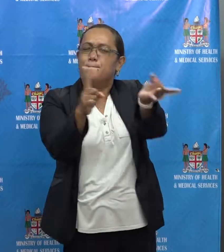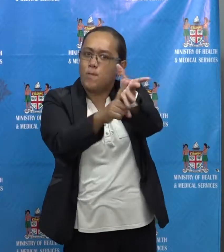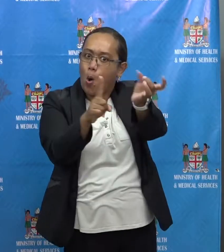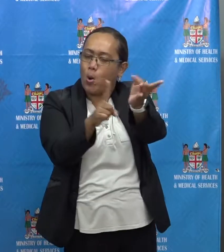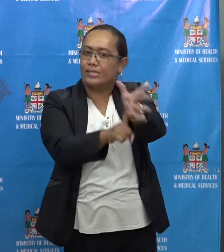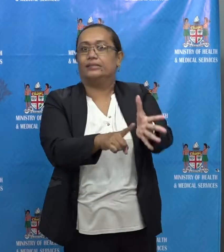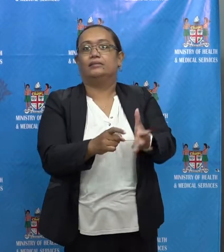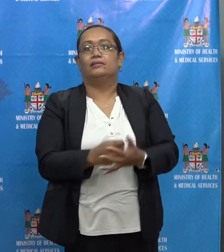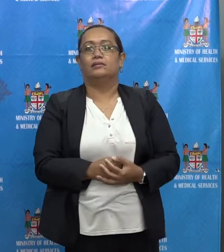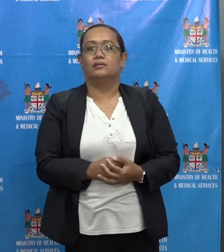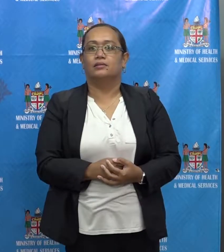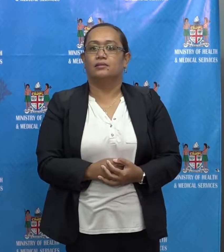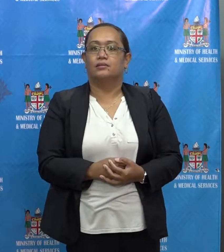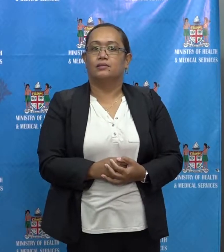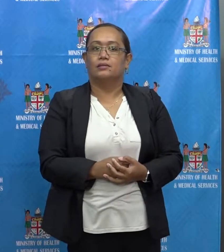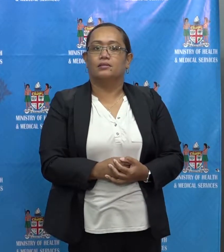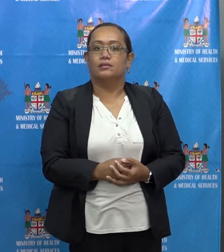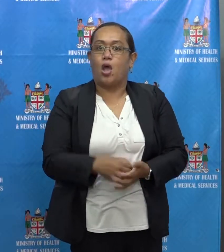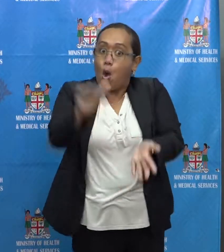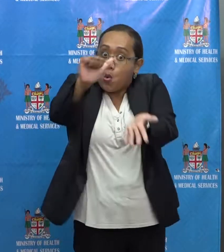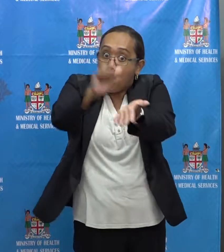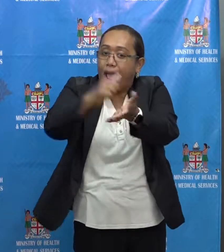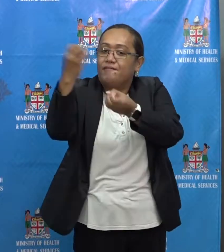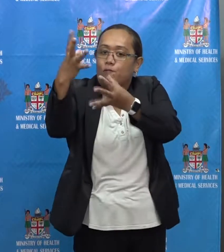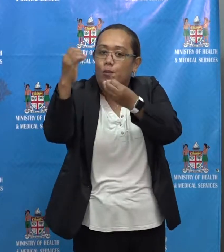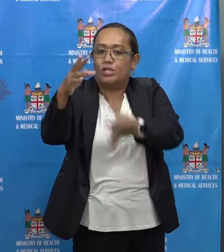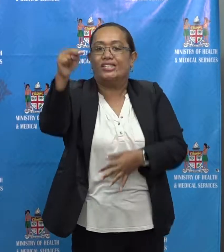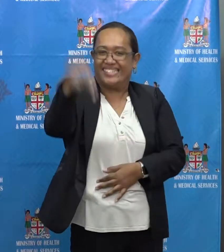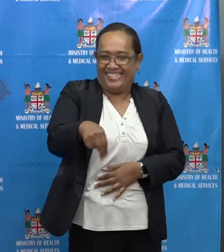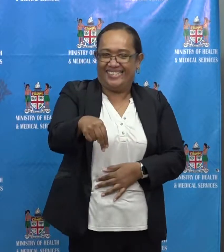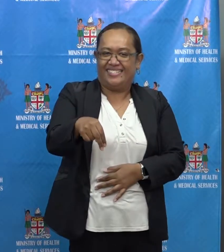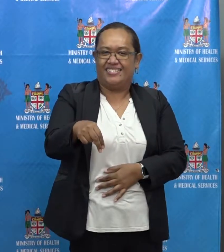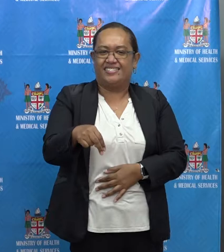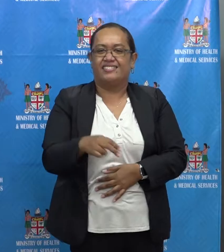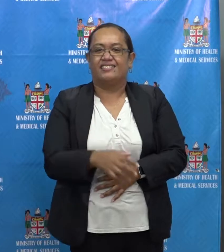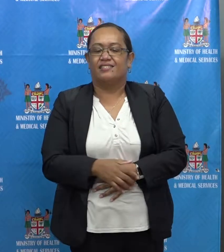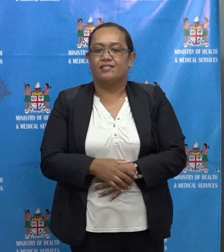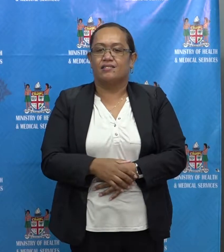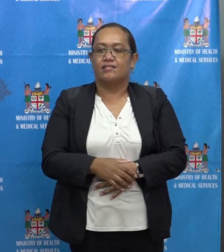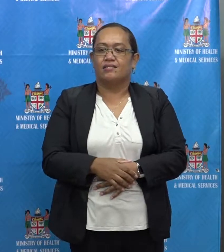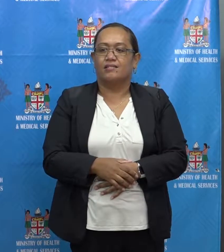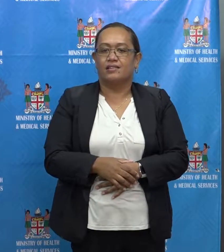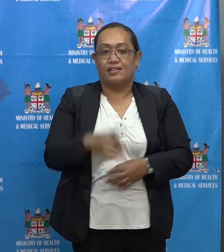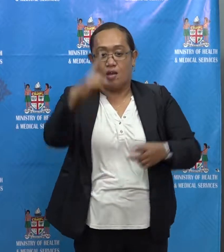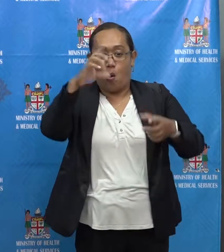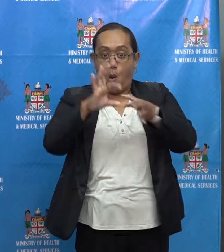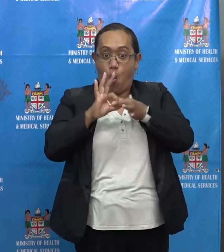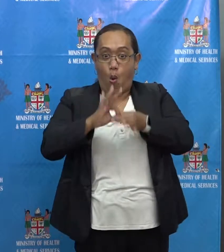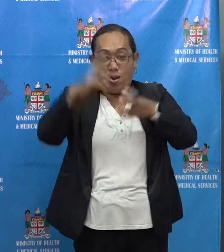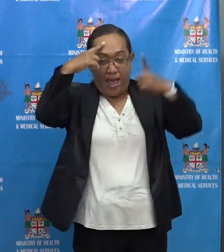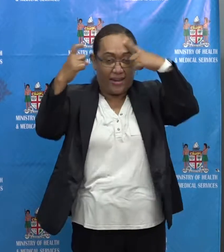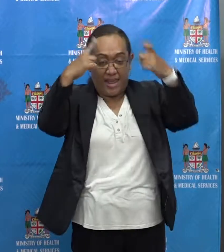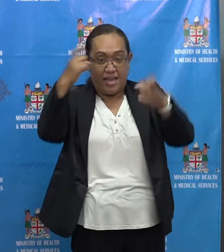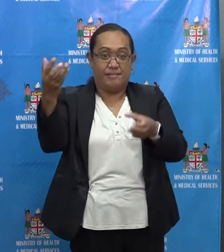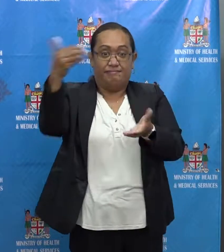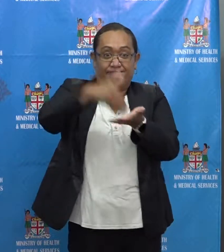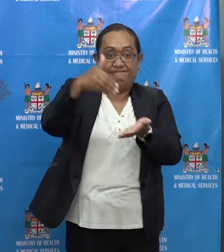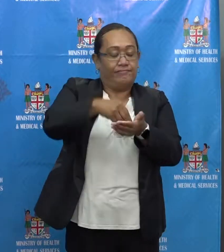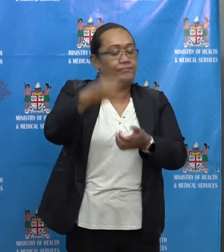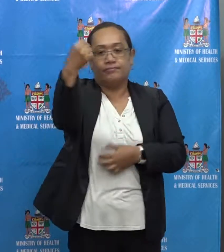first. When you're in this briefing, I request that you listen carefully to what I'm